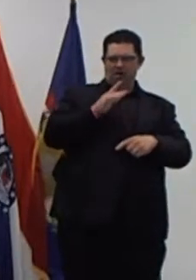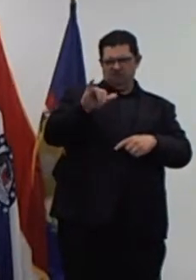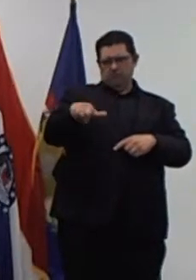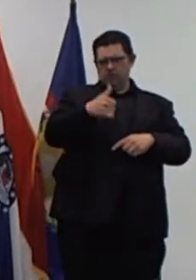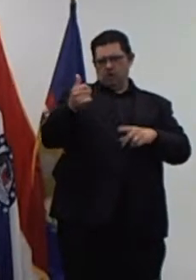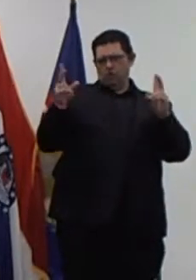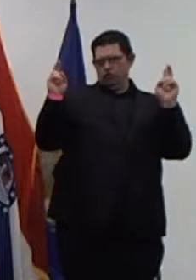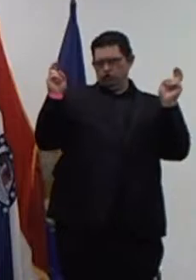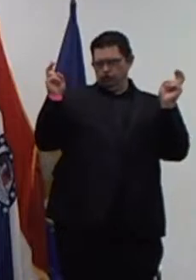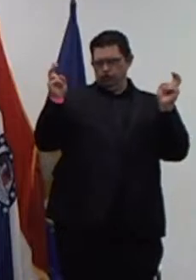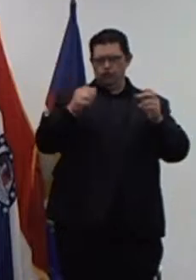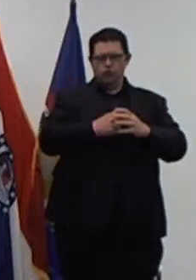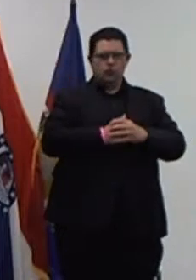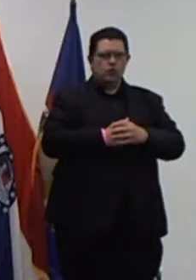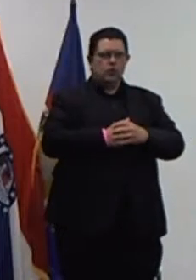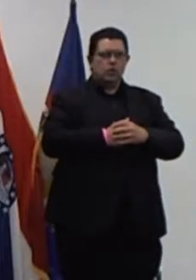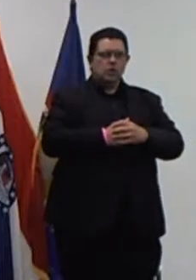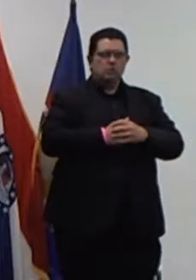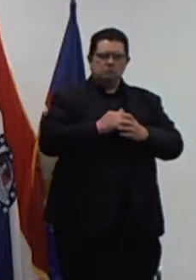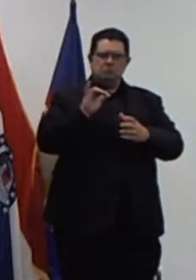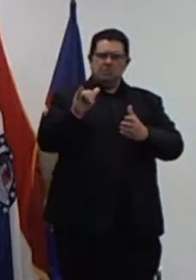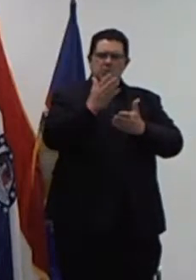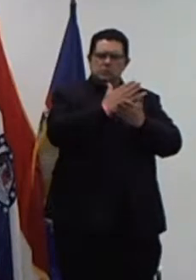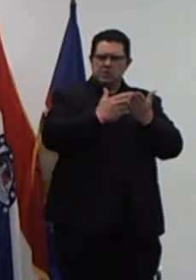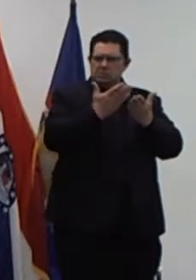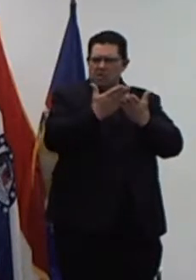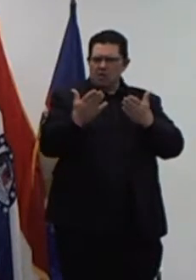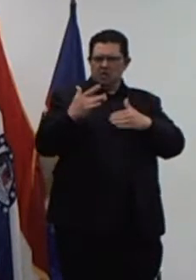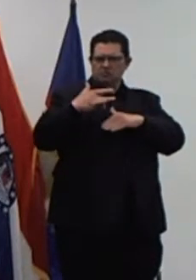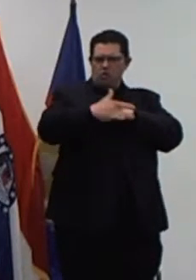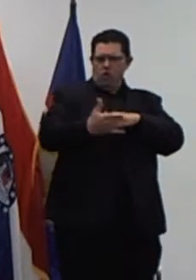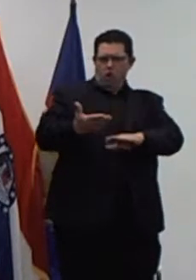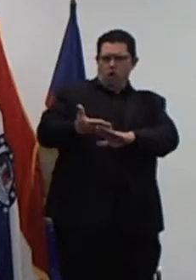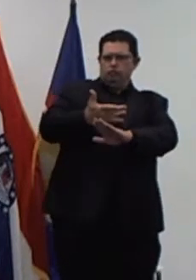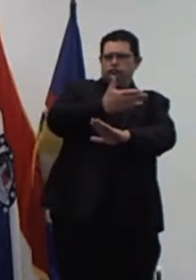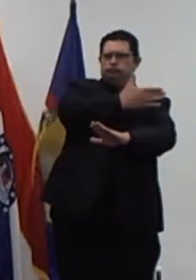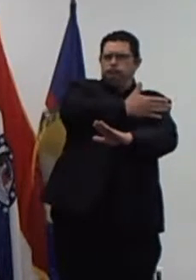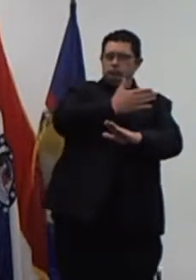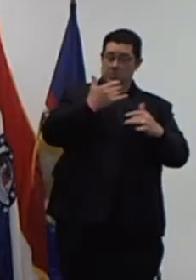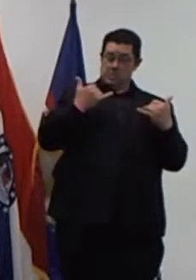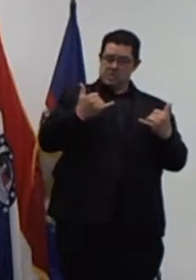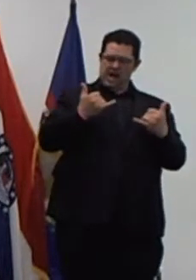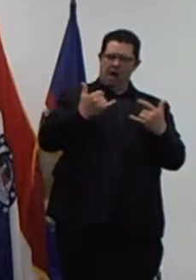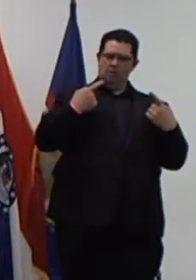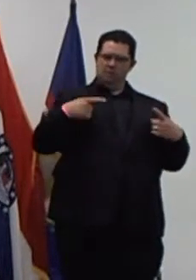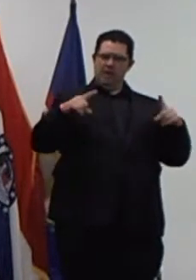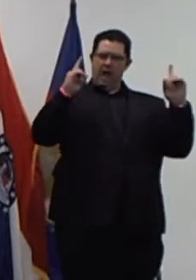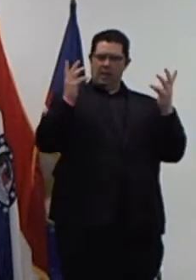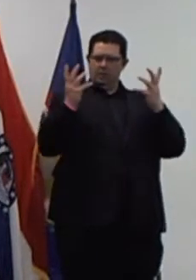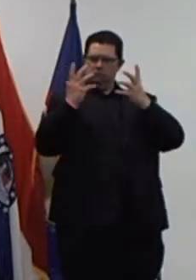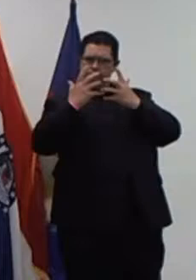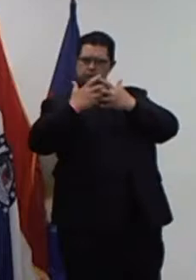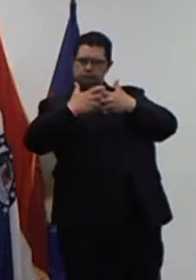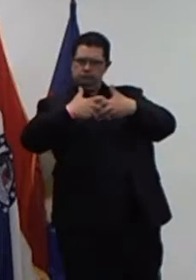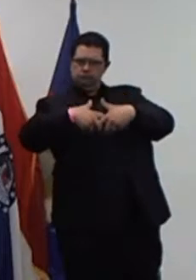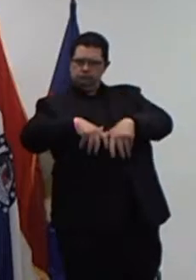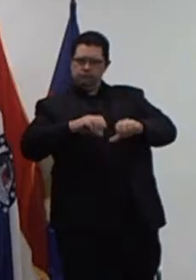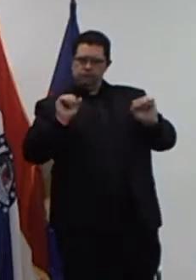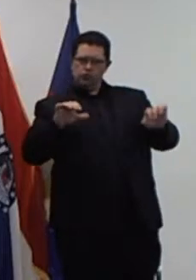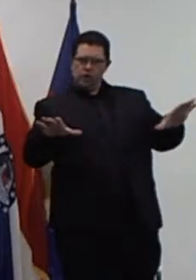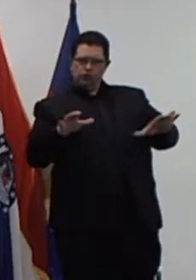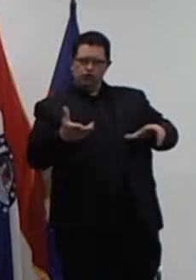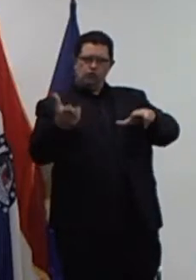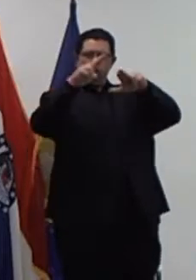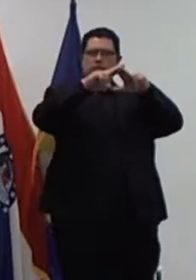to deal with. But those were some of the things early on we were trying to deal with, and now we're finally getting those pieces put together. We can do large volume.